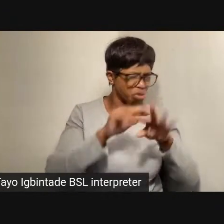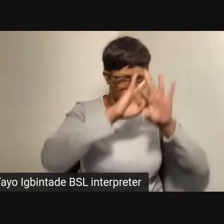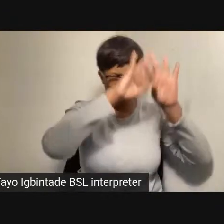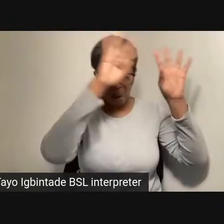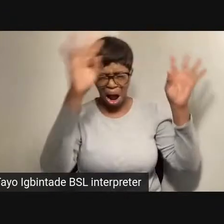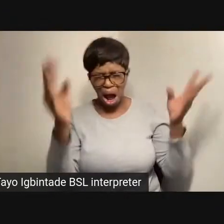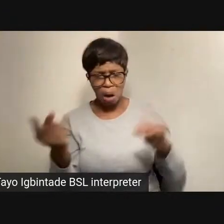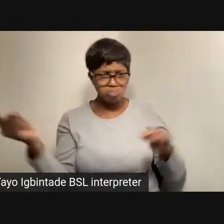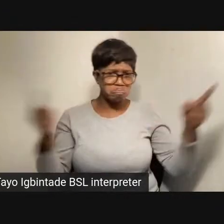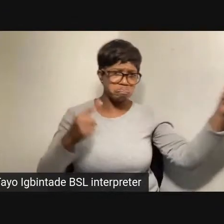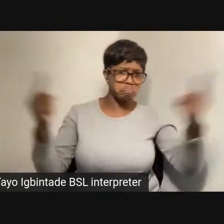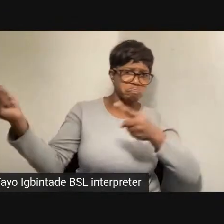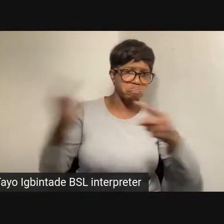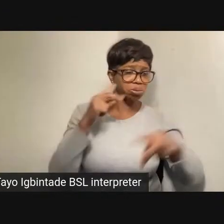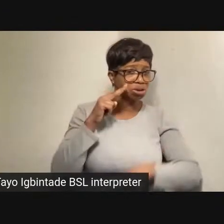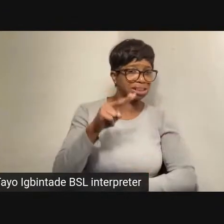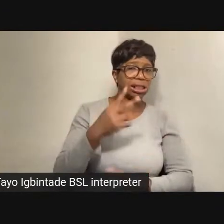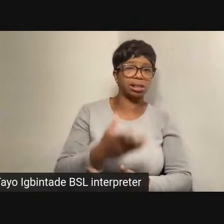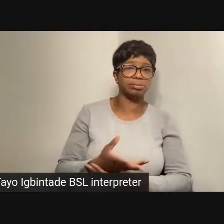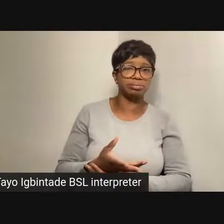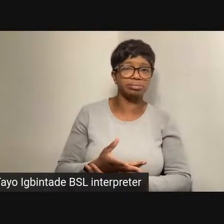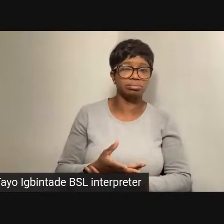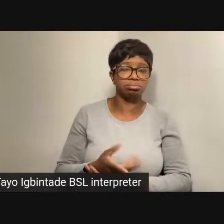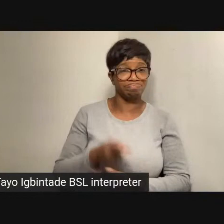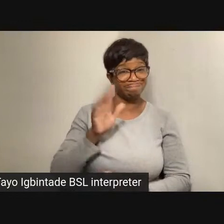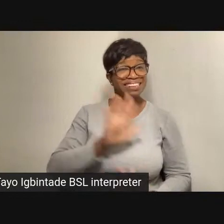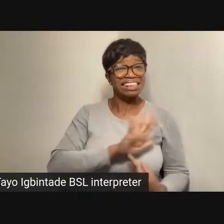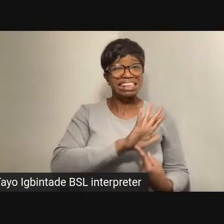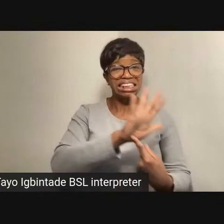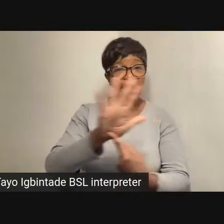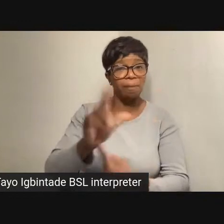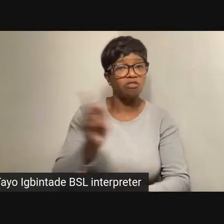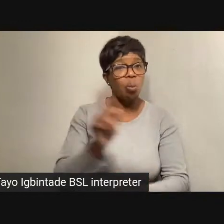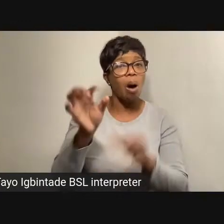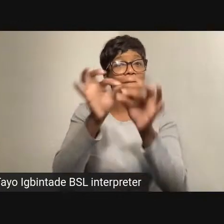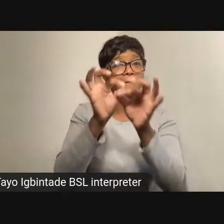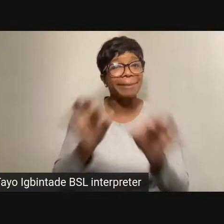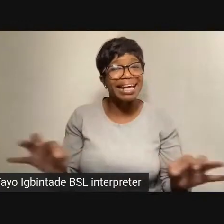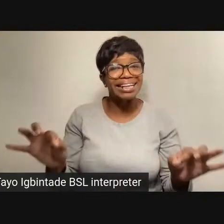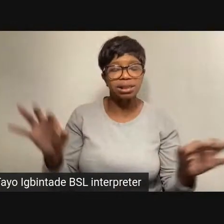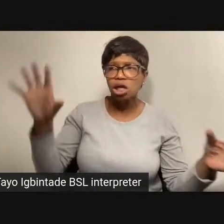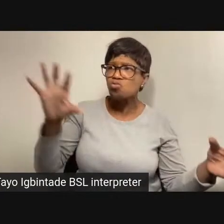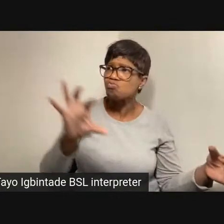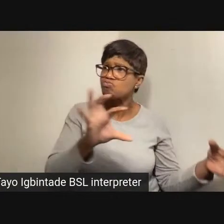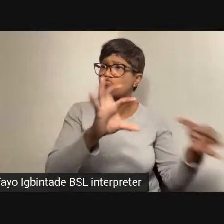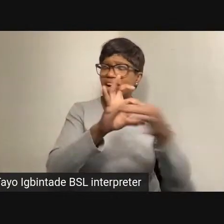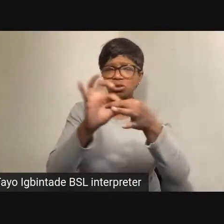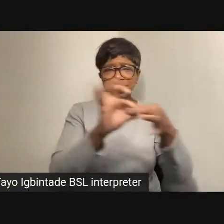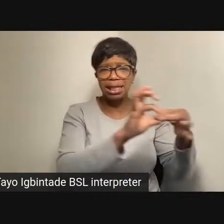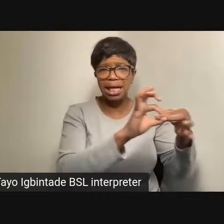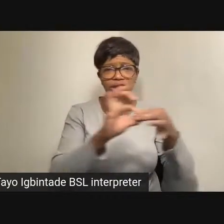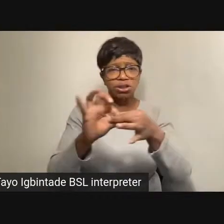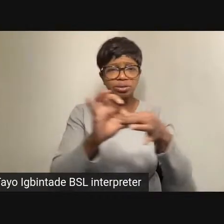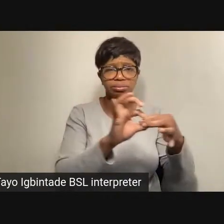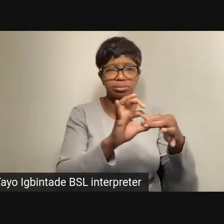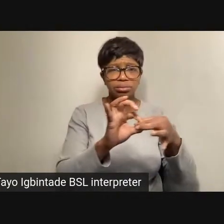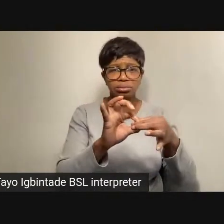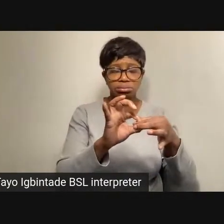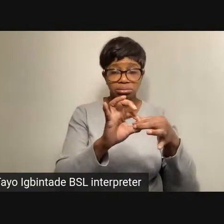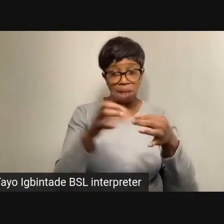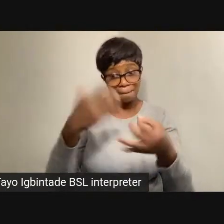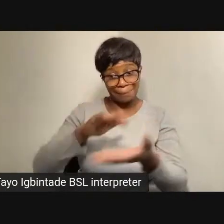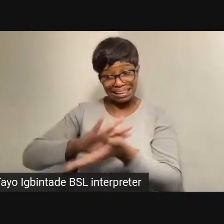around the world. A symbol of peace and reconciliation. What was